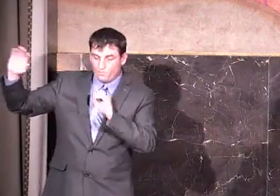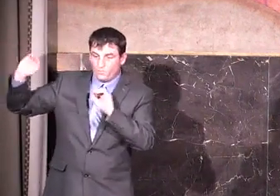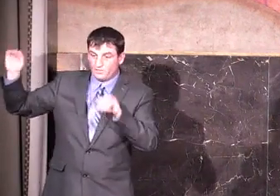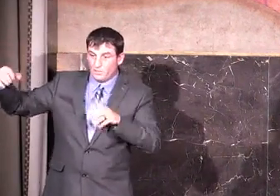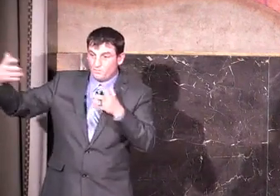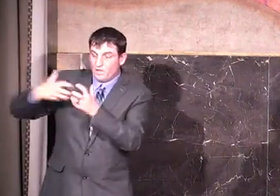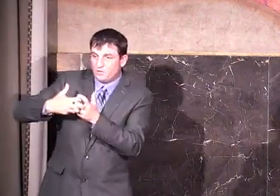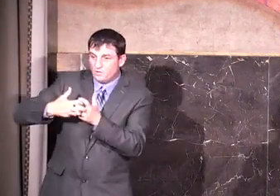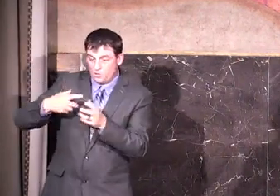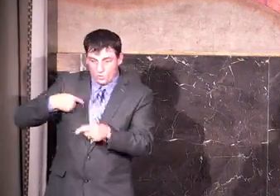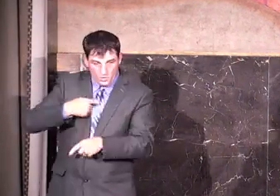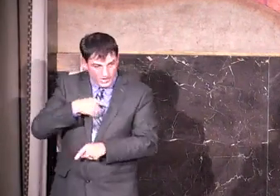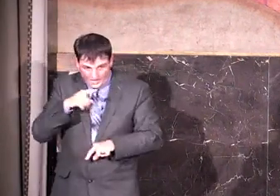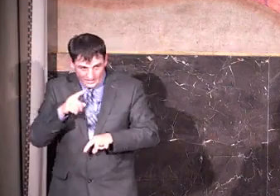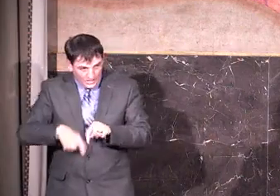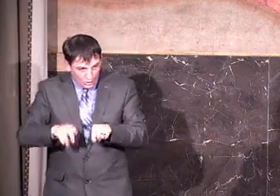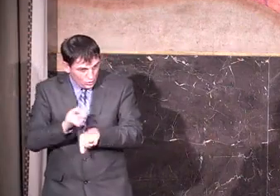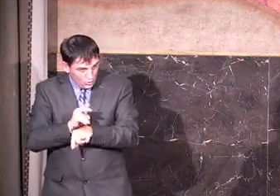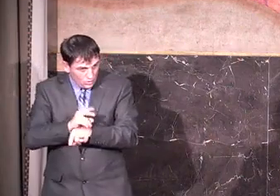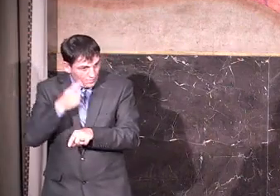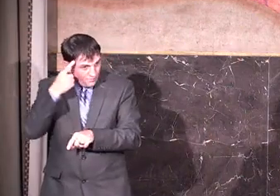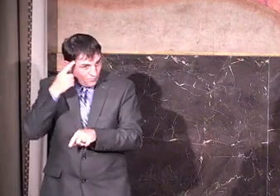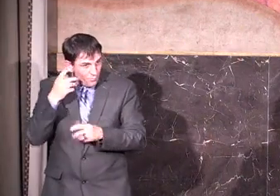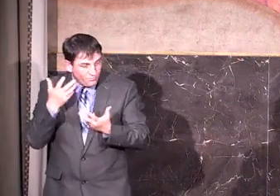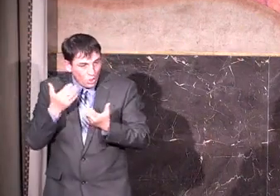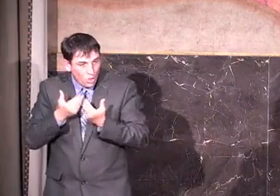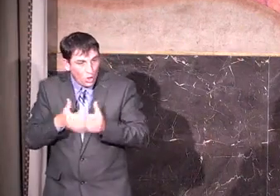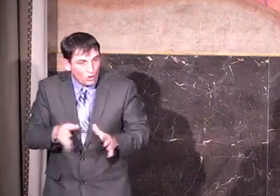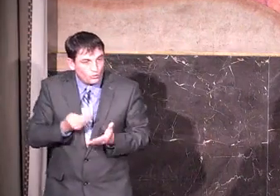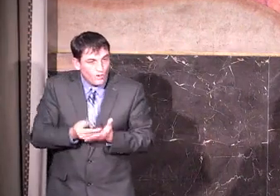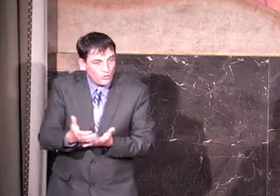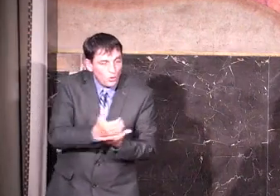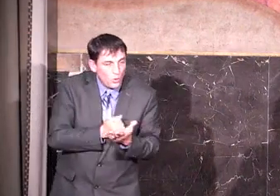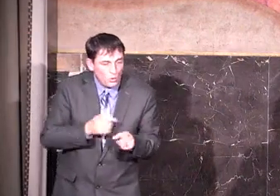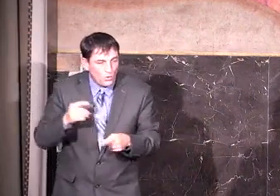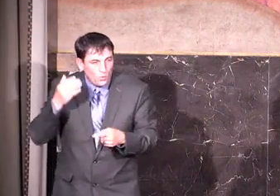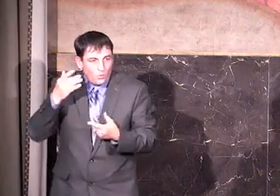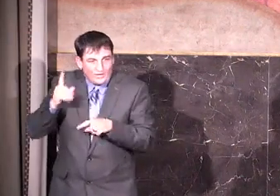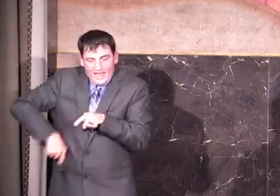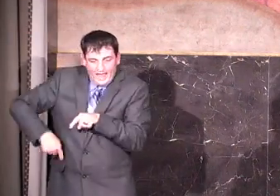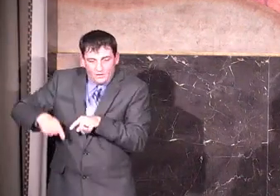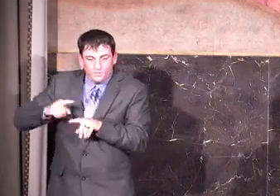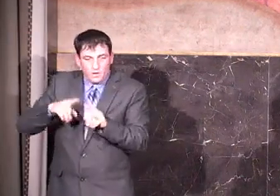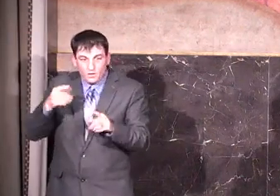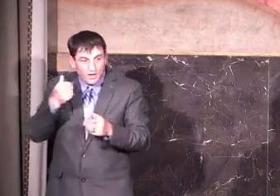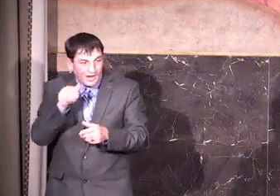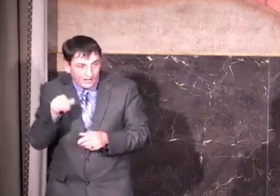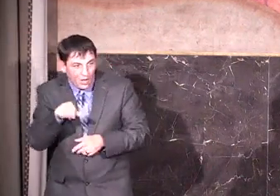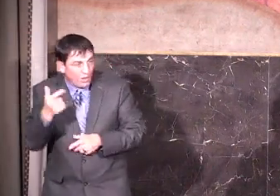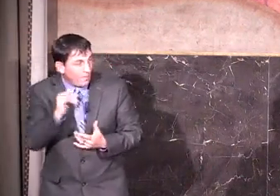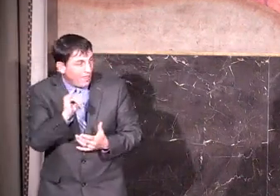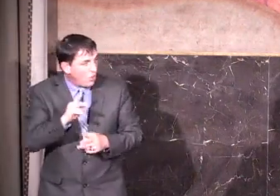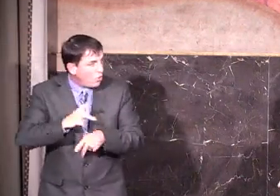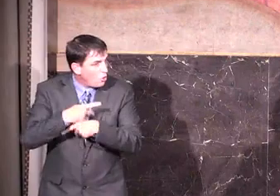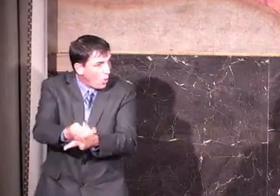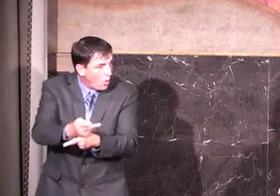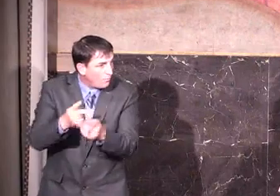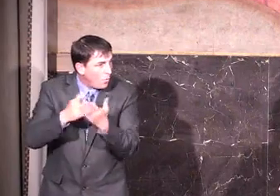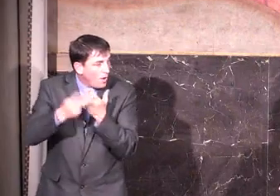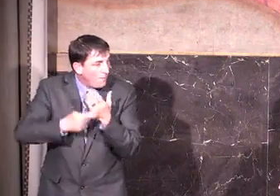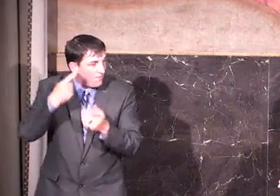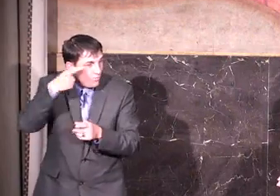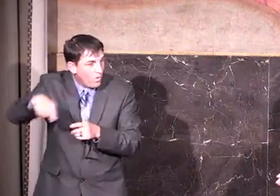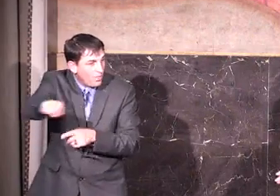lost revenue. Do you have any ideas of where we might spend that money? Are you developing any loan programs for businesses or something else?